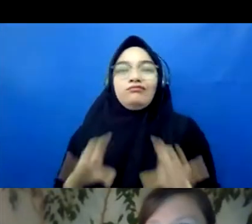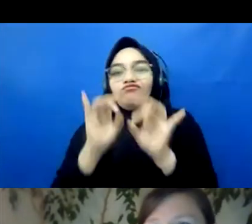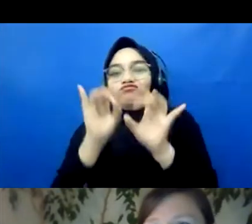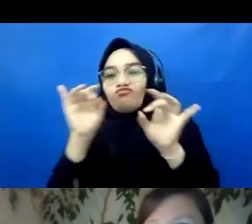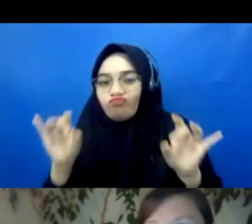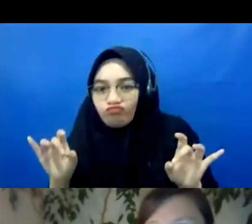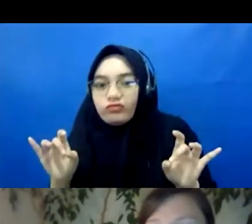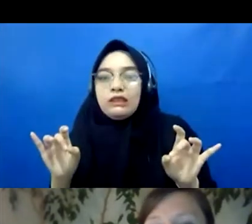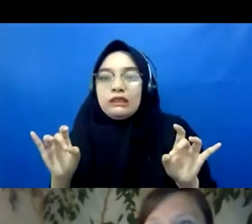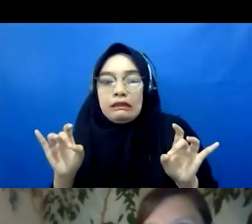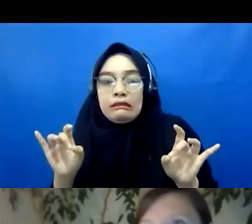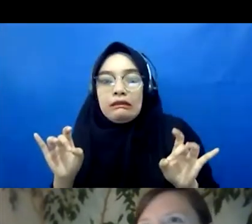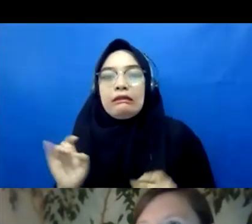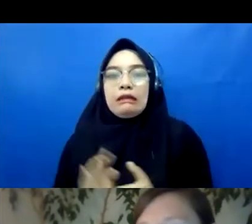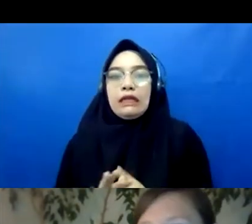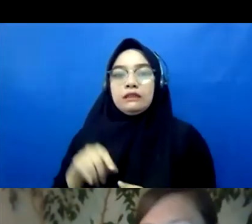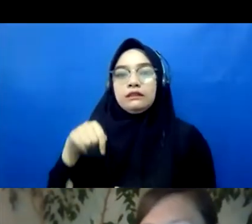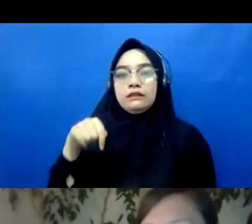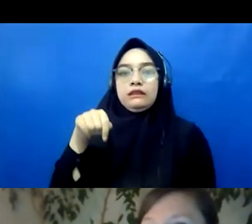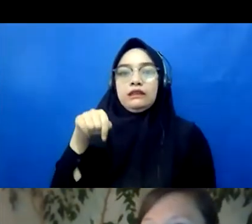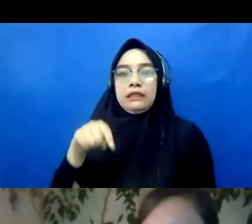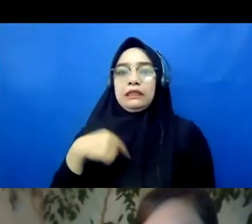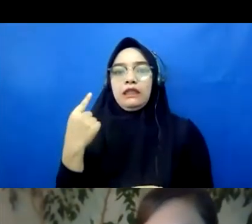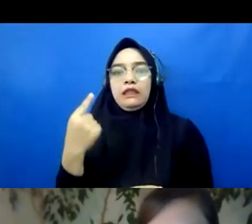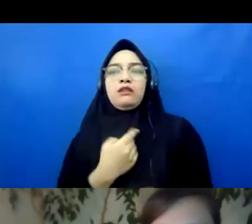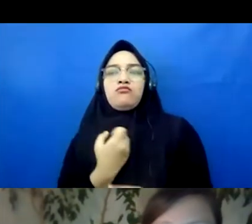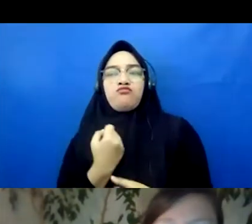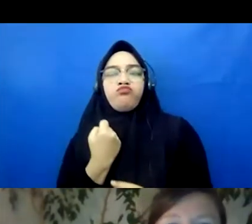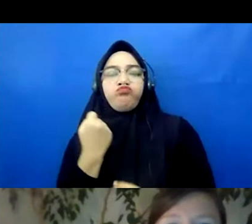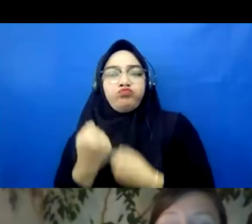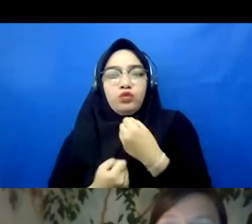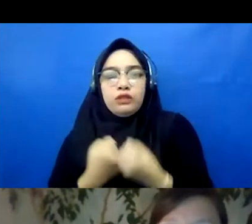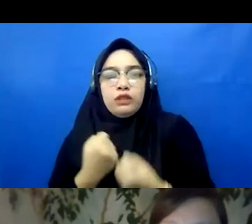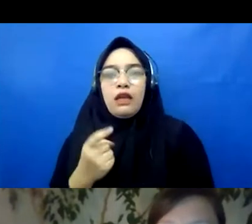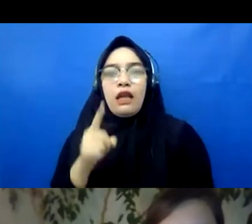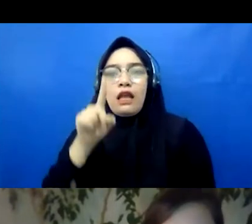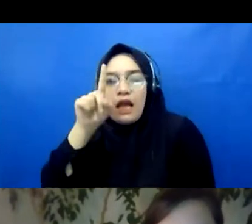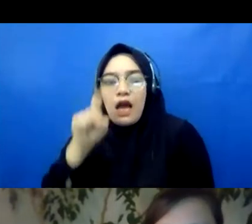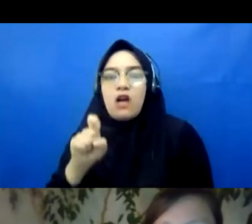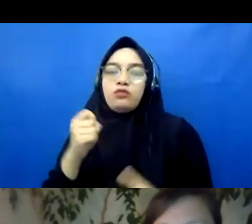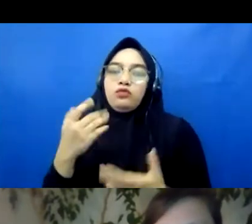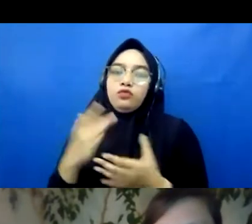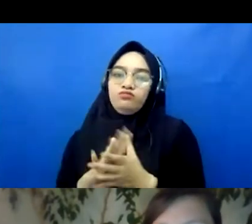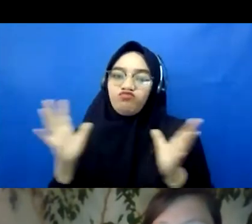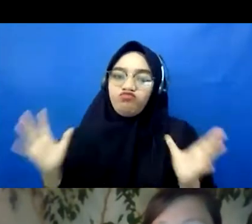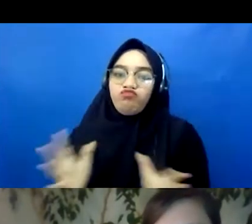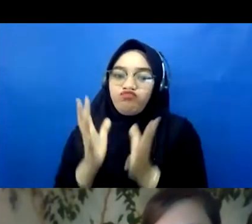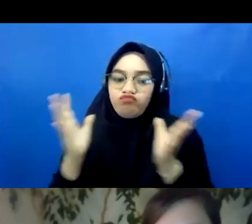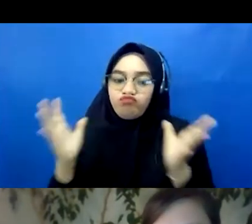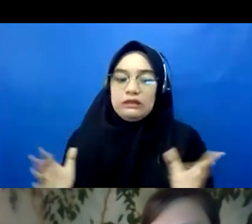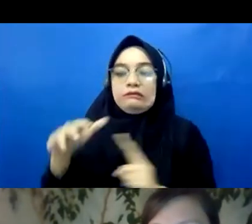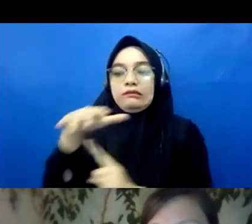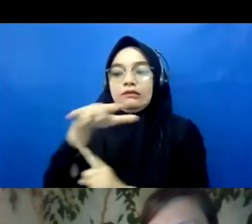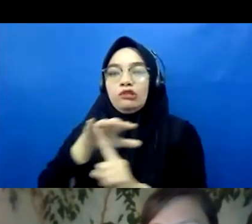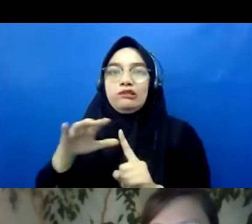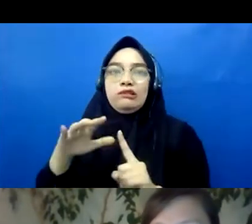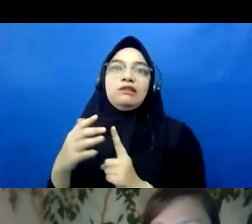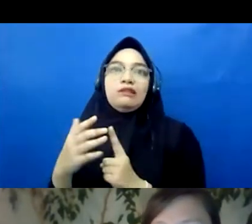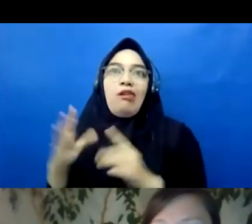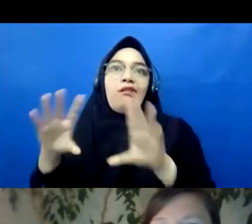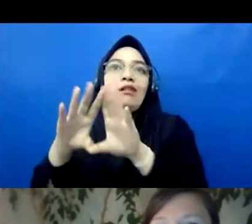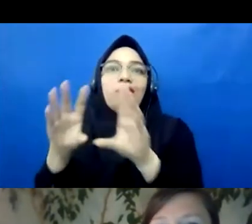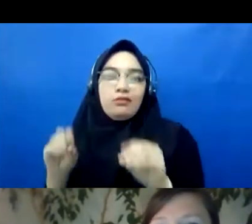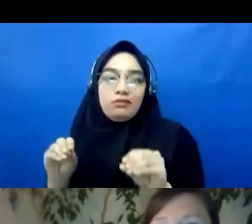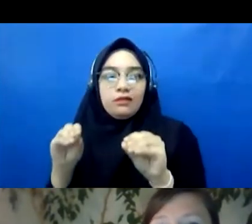social and I would like to add the word full here, boosting the full social and economic inclusion of this